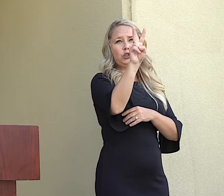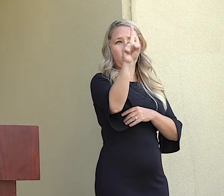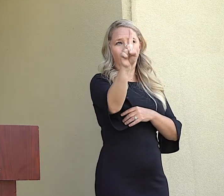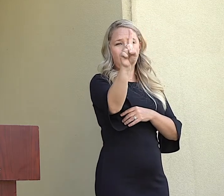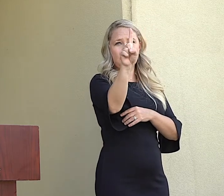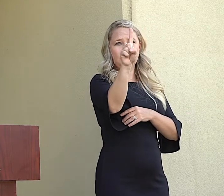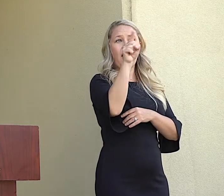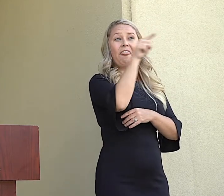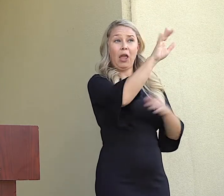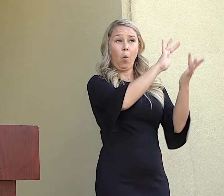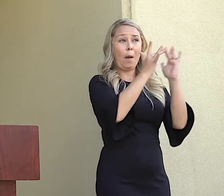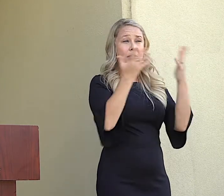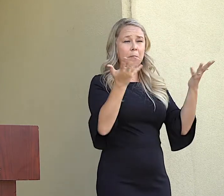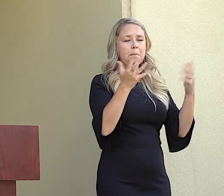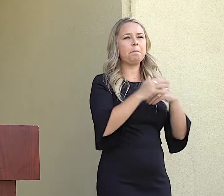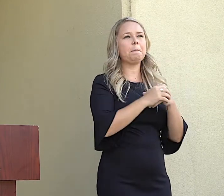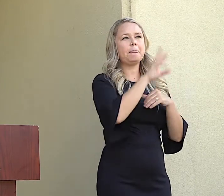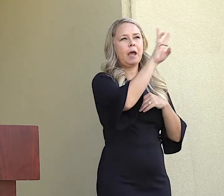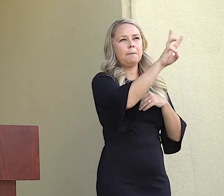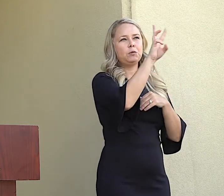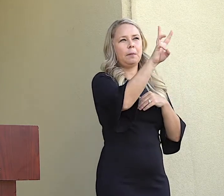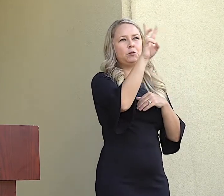1-866-799-6121, and their website is